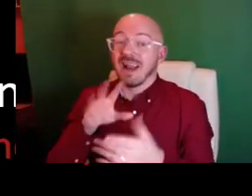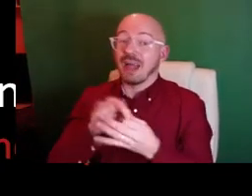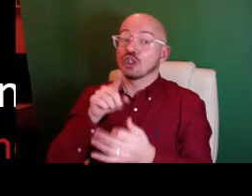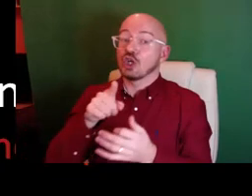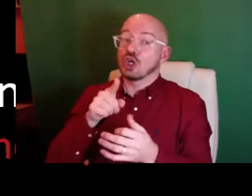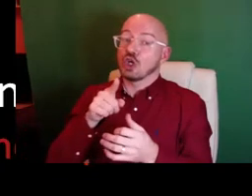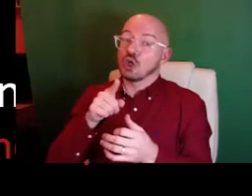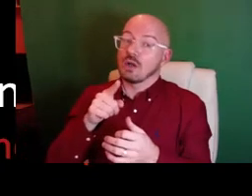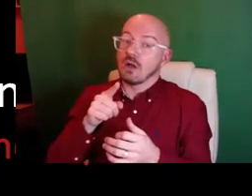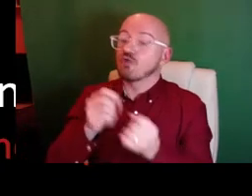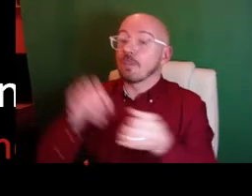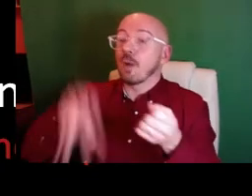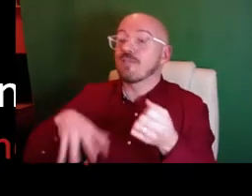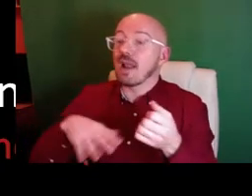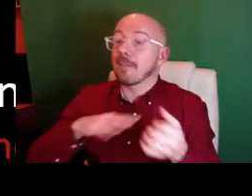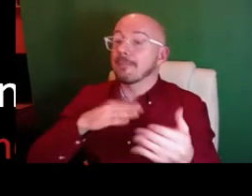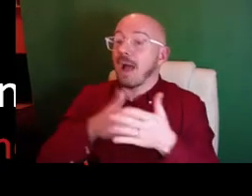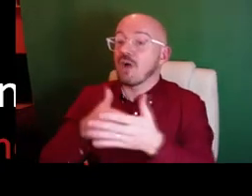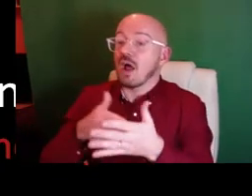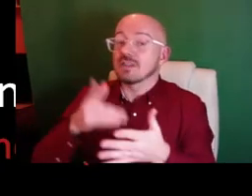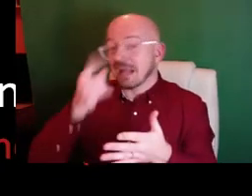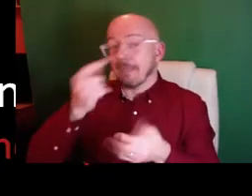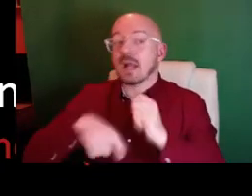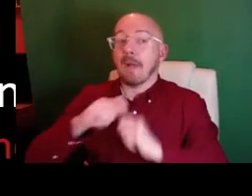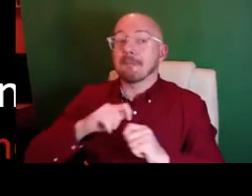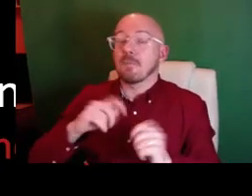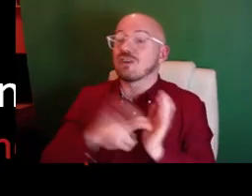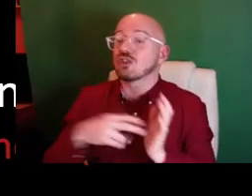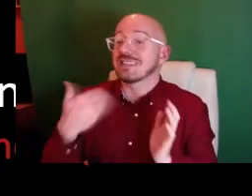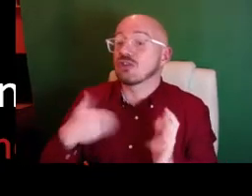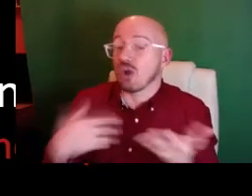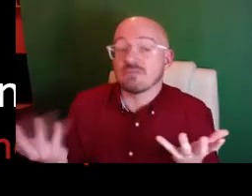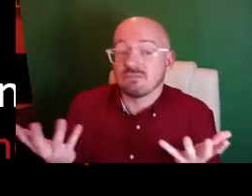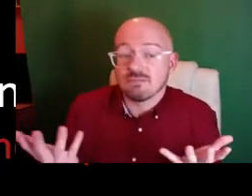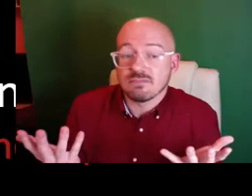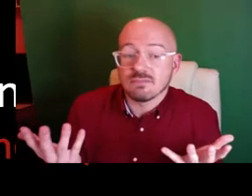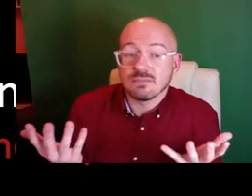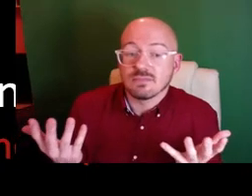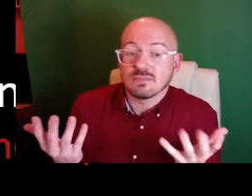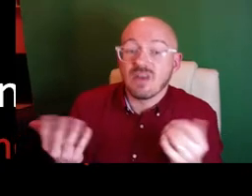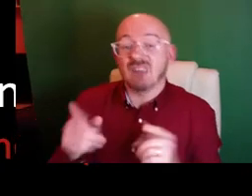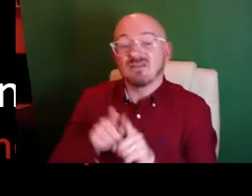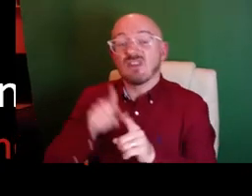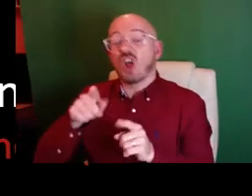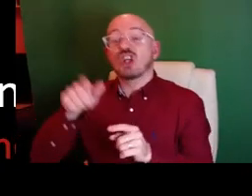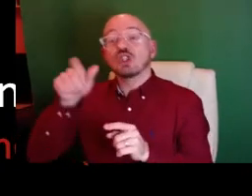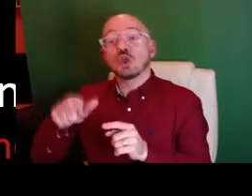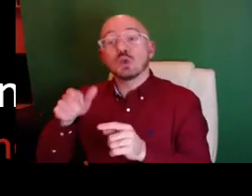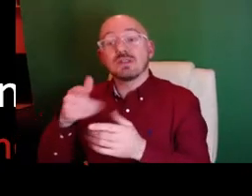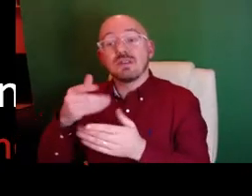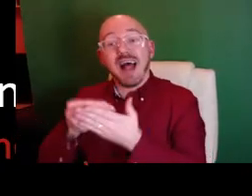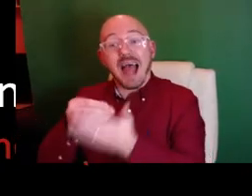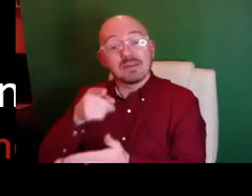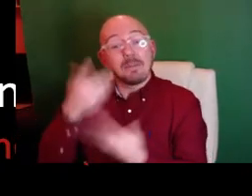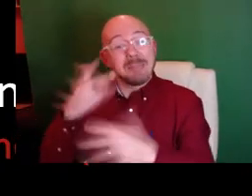There has, however, been some progress for those goals highlighted in amber. So GTCs